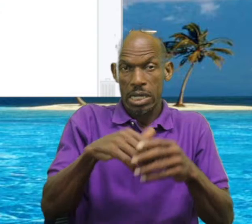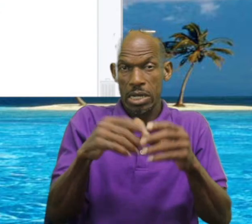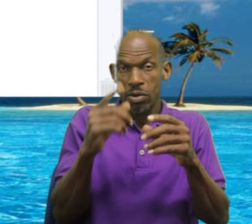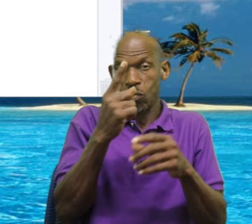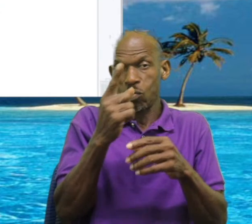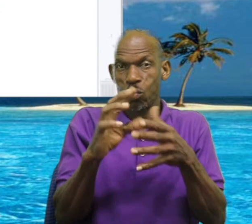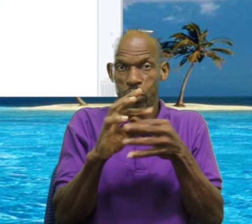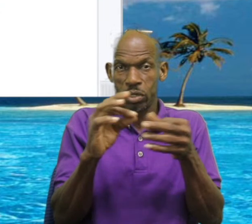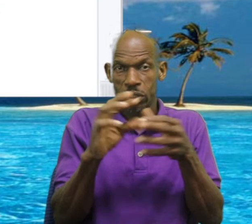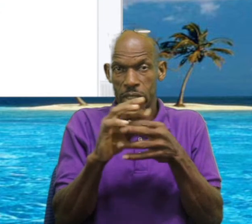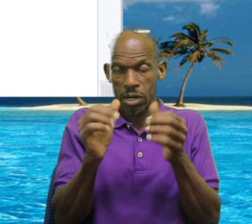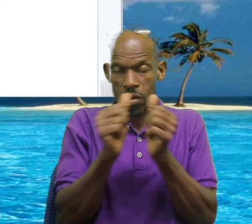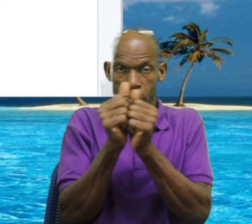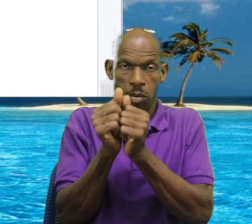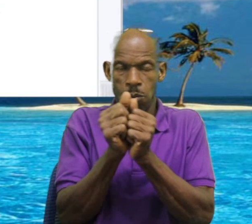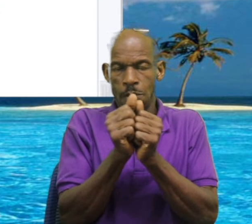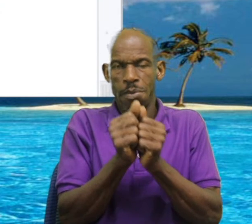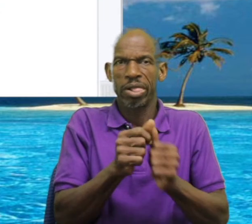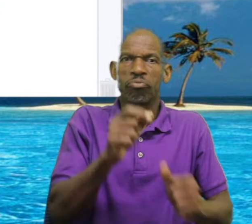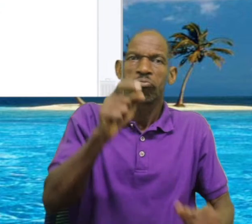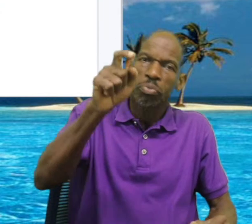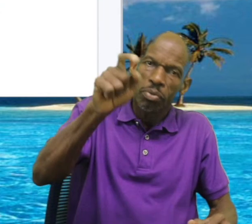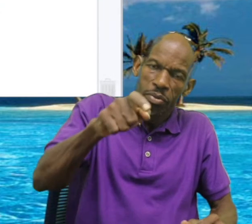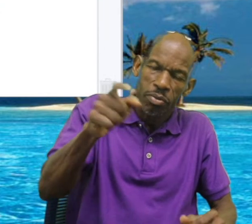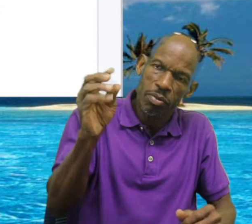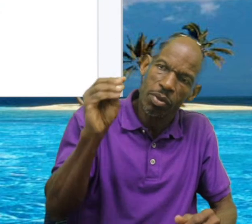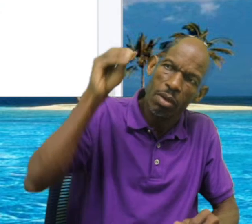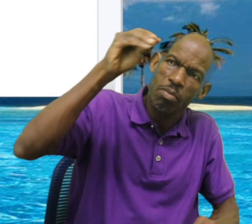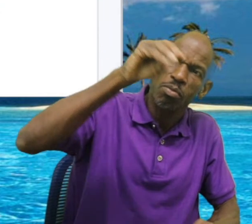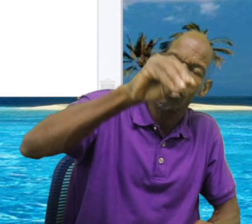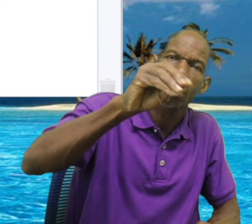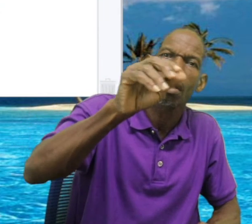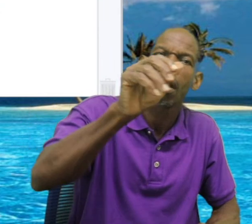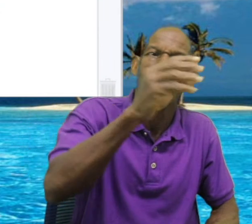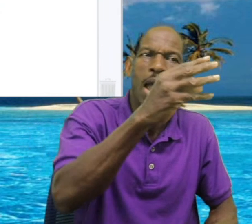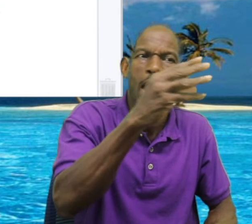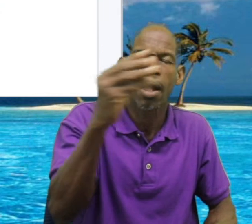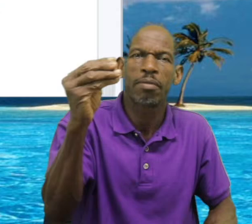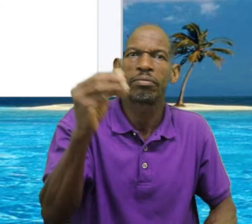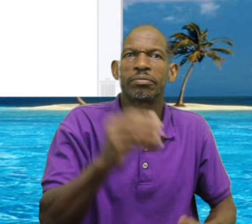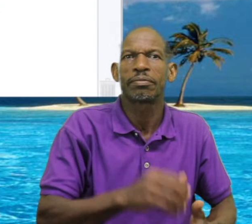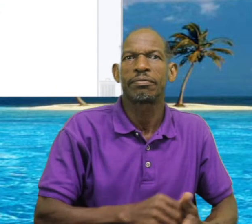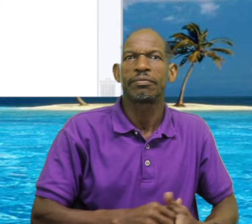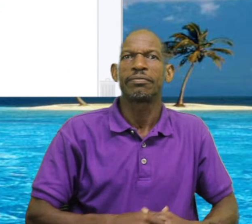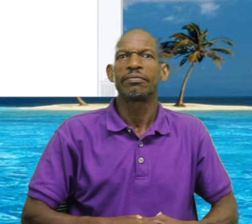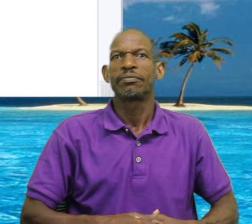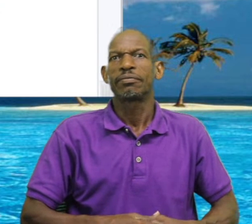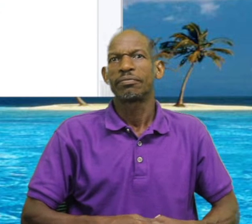sentence. I must put and between it. Two of them.